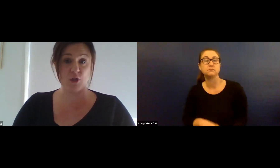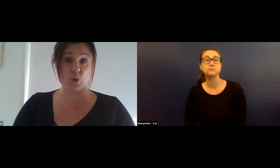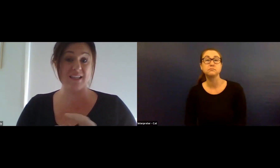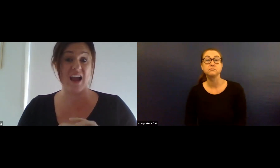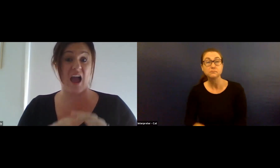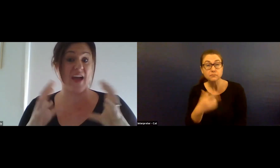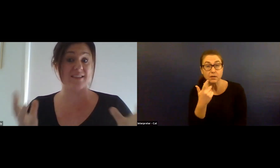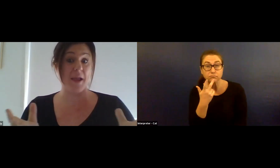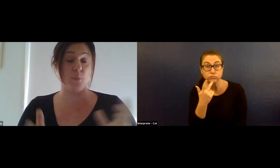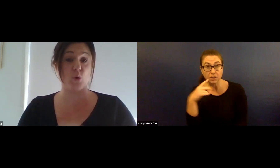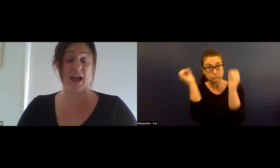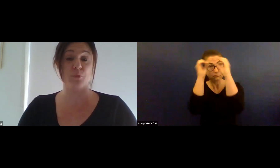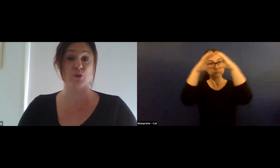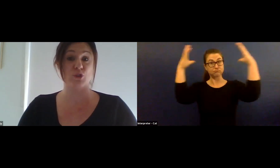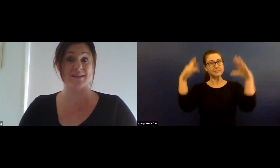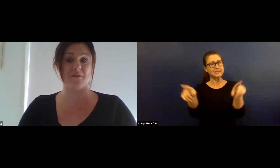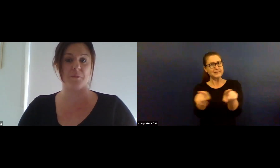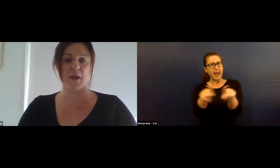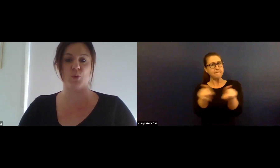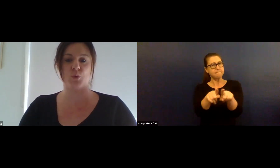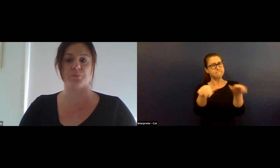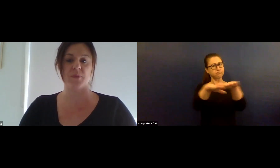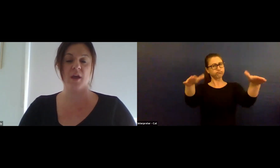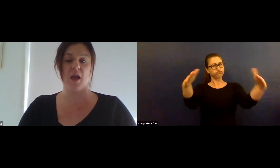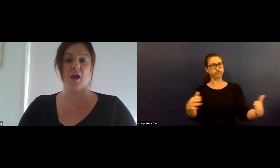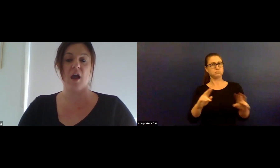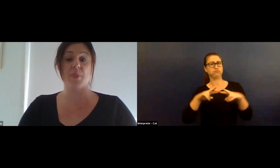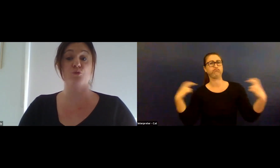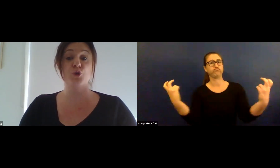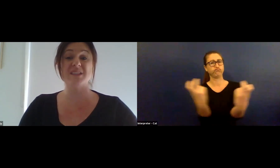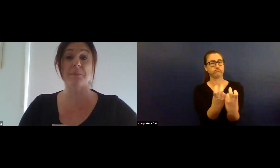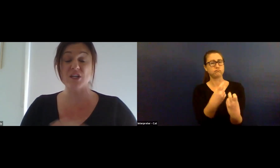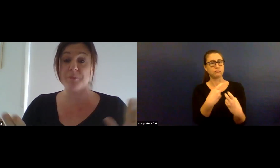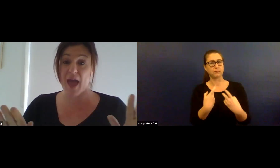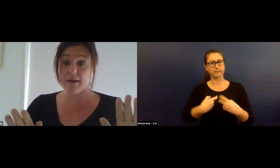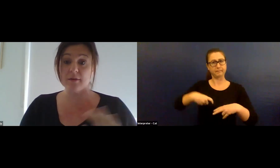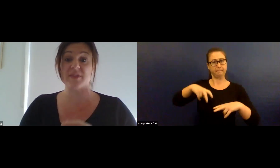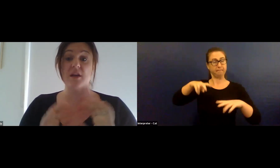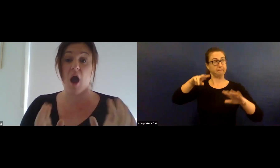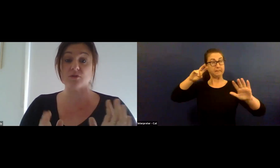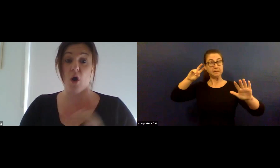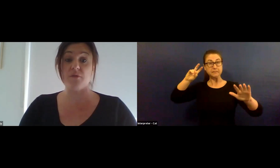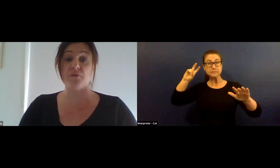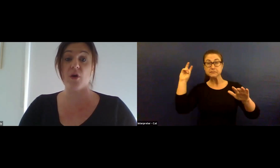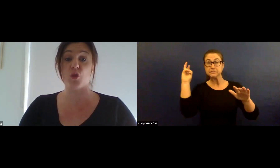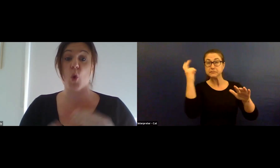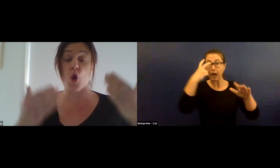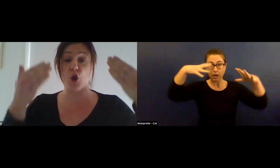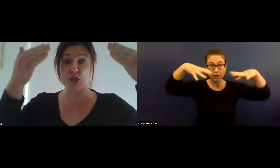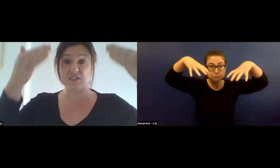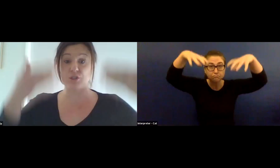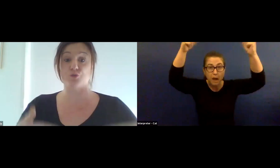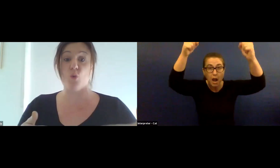Imagine you're sitting at that same board table with 27 people, and the room is pitch black with the lights off,